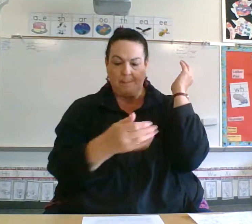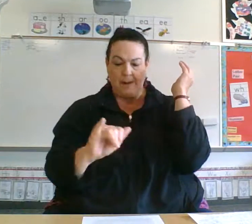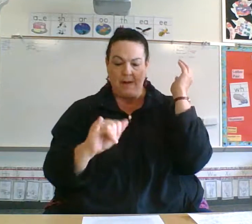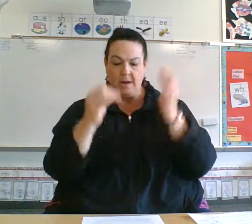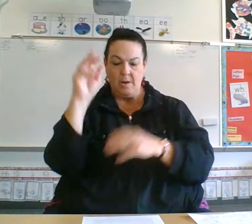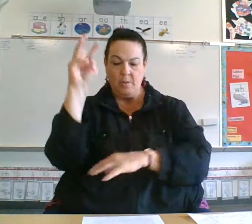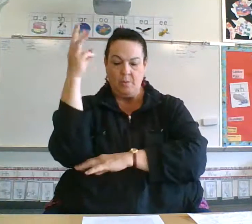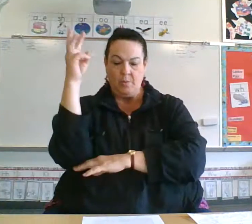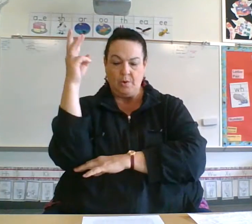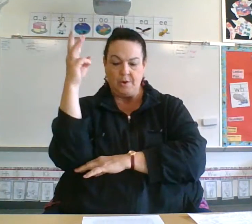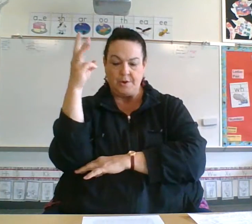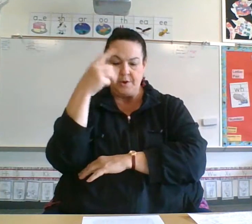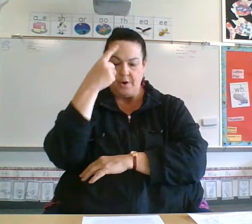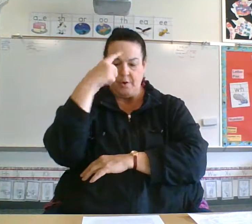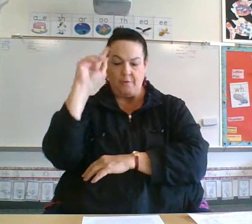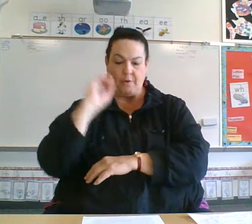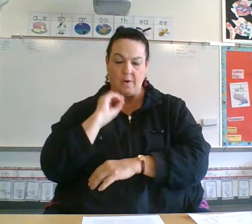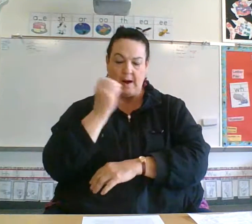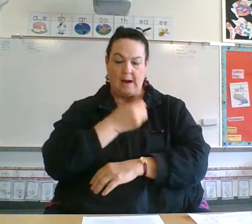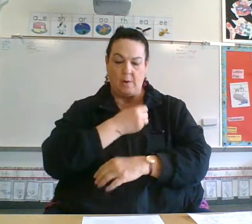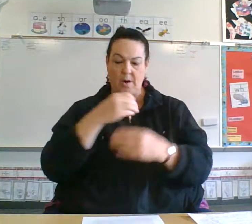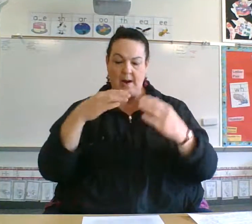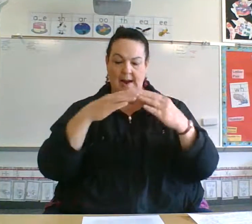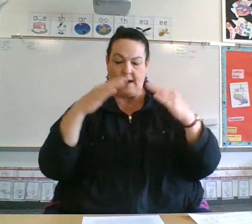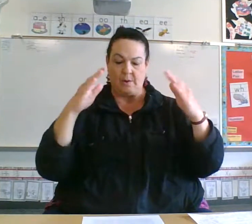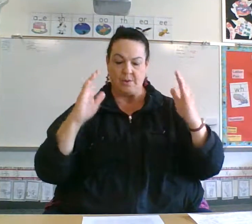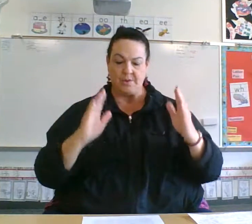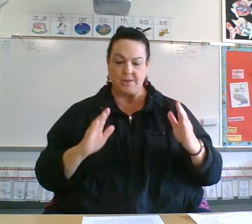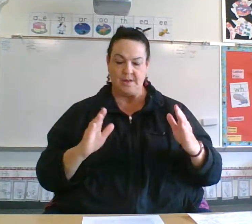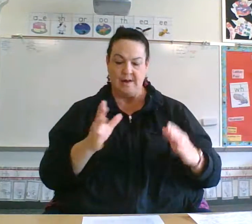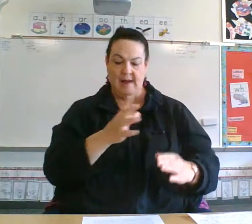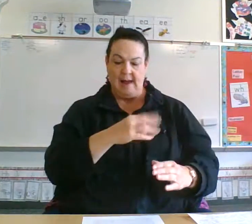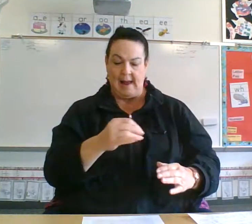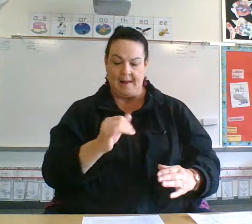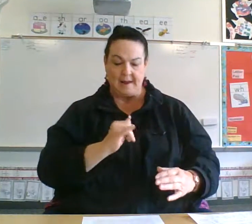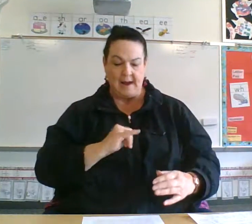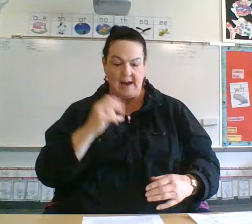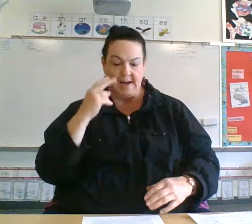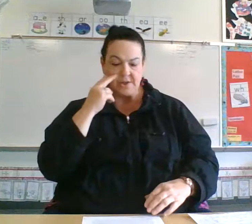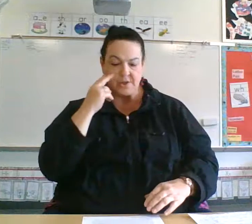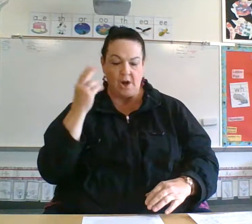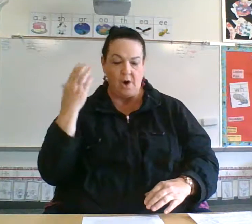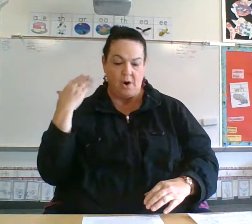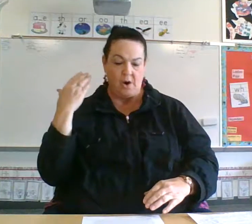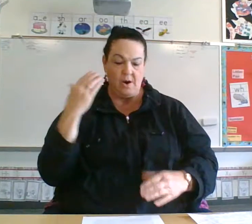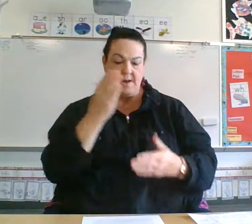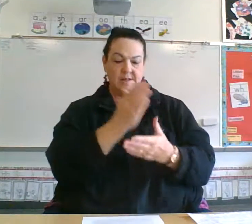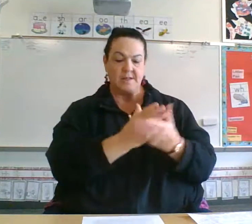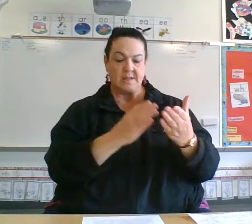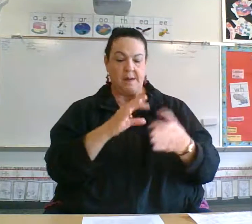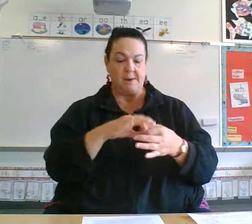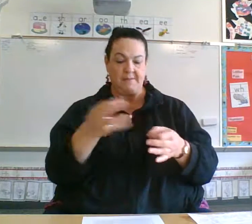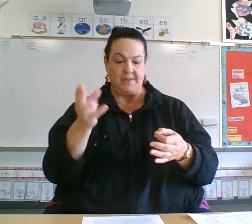chopping wood for our house, and I saw some of them.